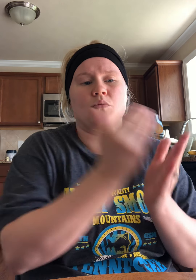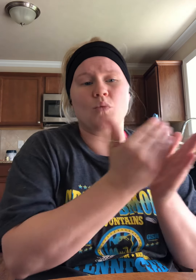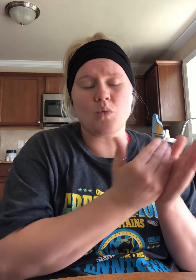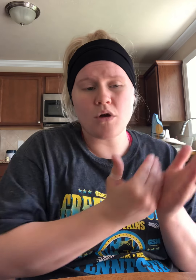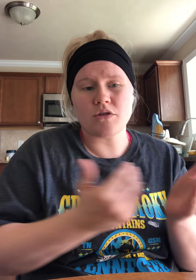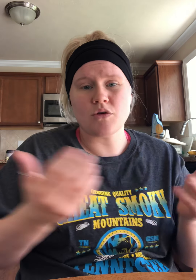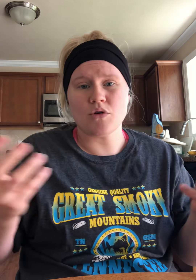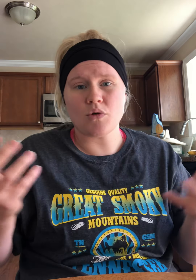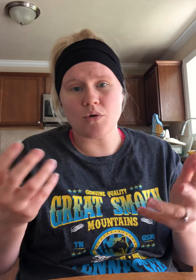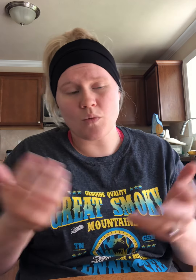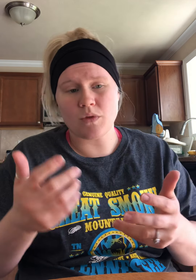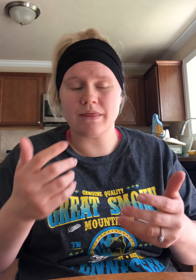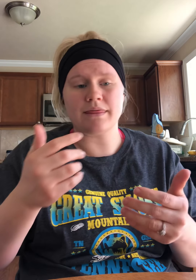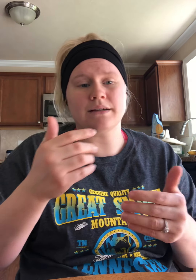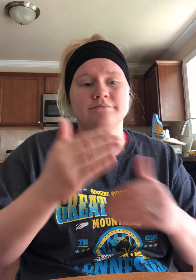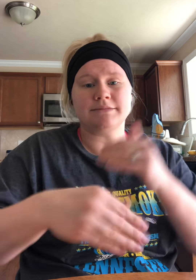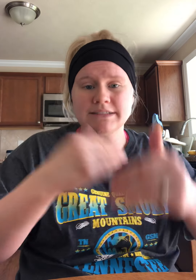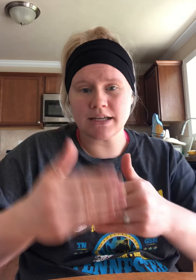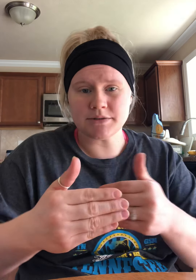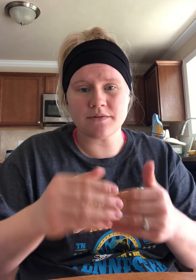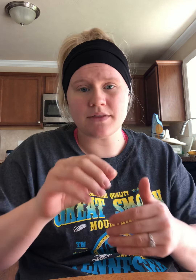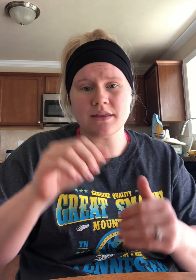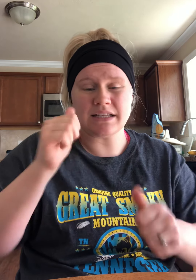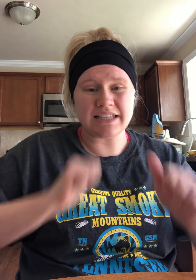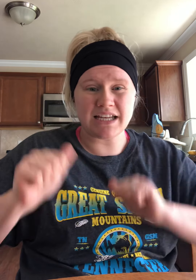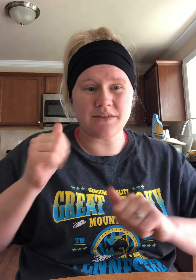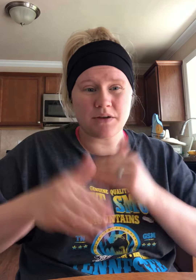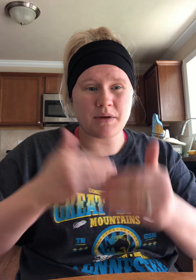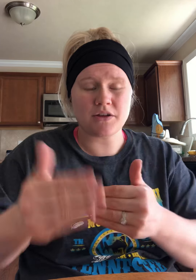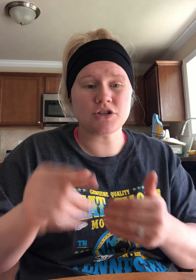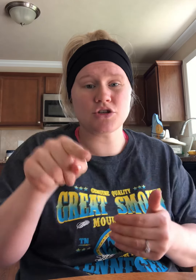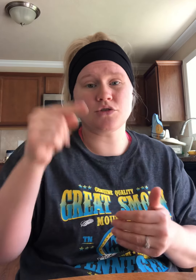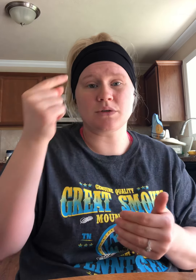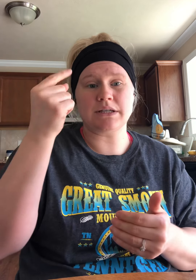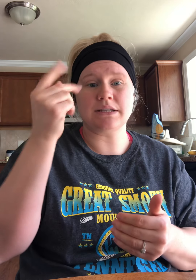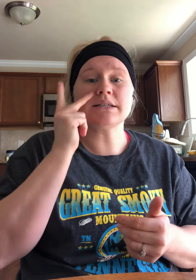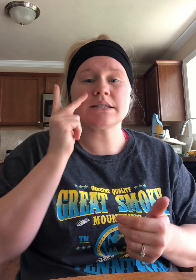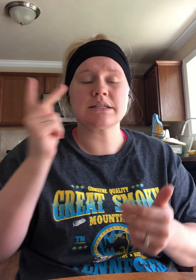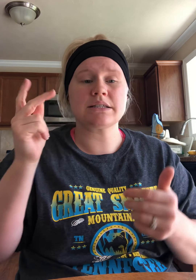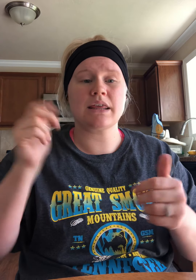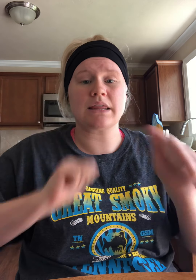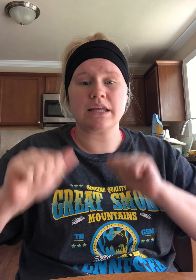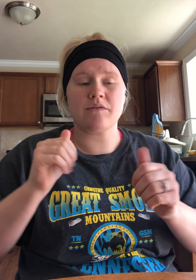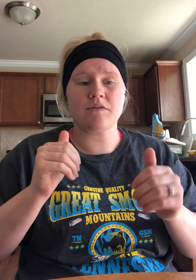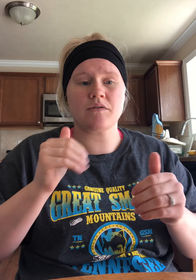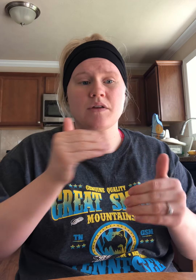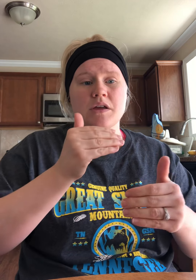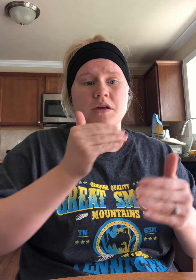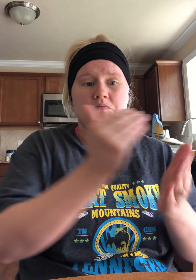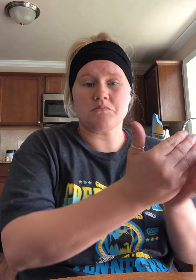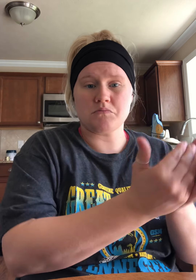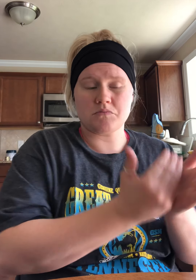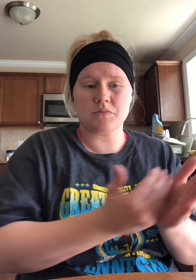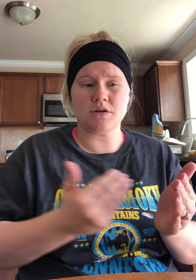scientific method. And you'll see different steps articulated in different ways, but they all boil down to the same thing. You